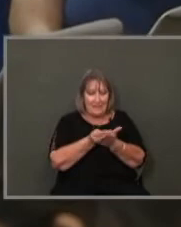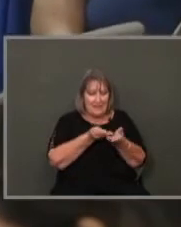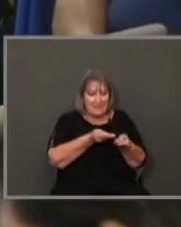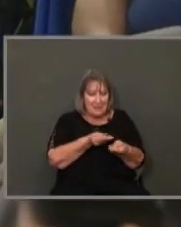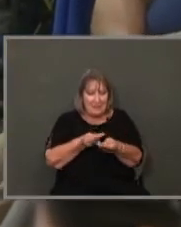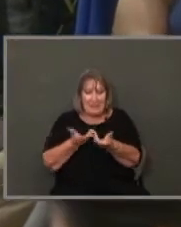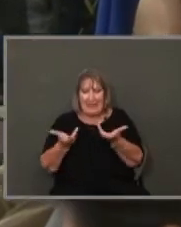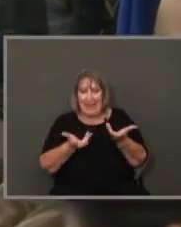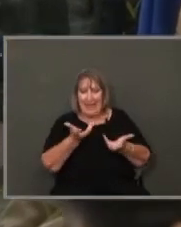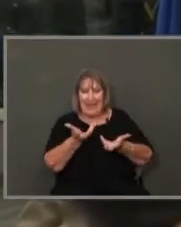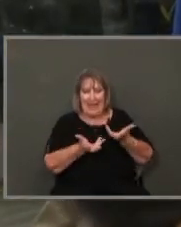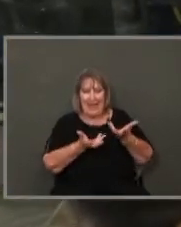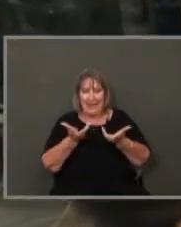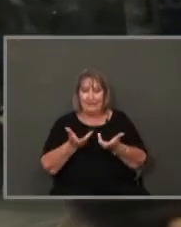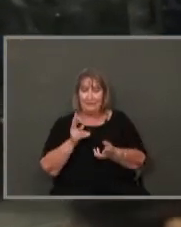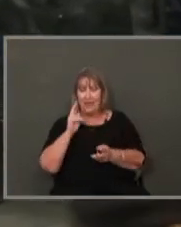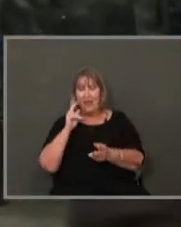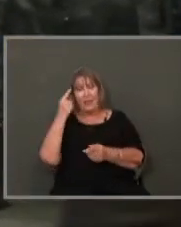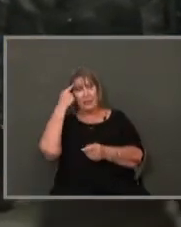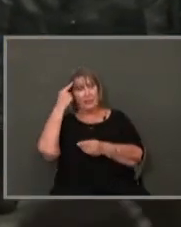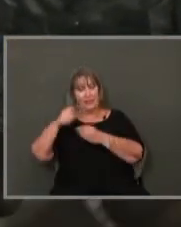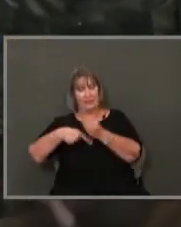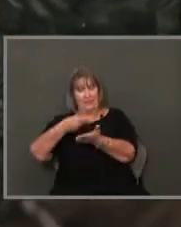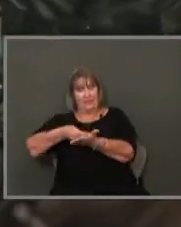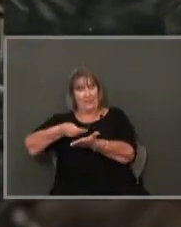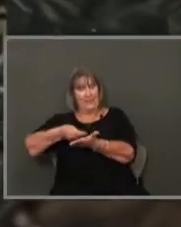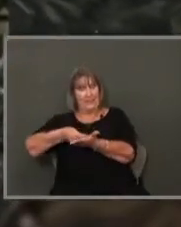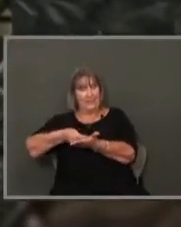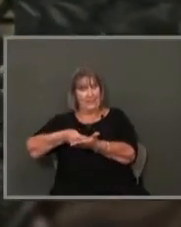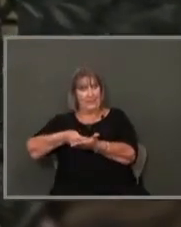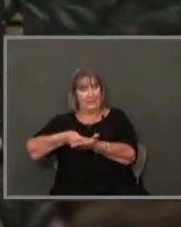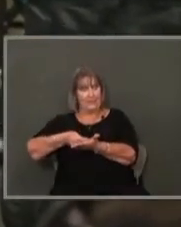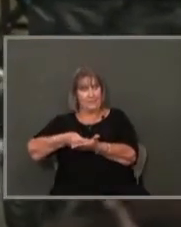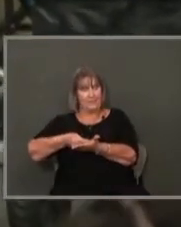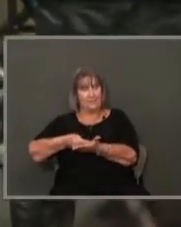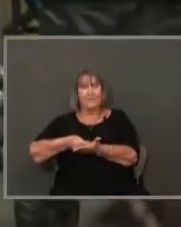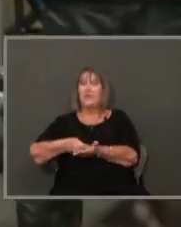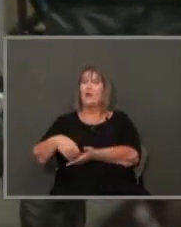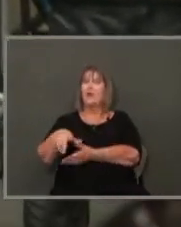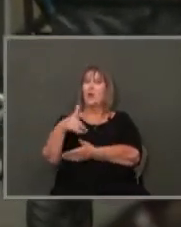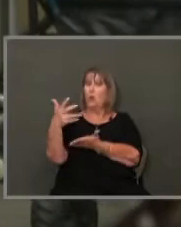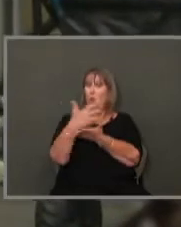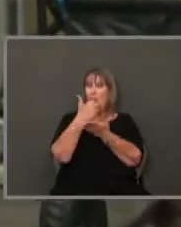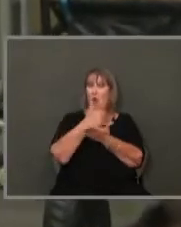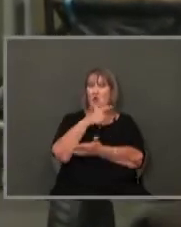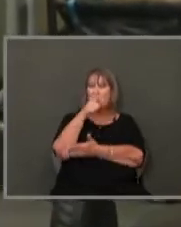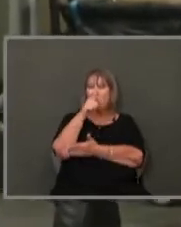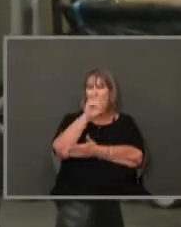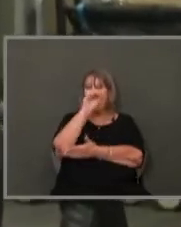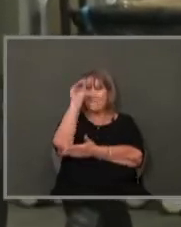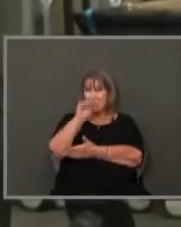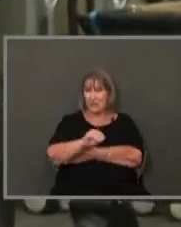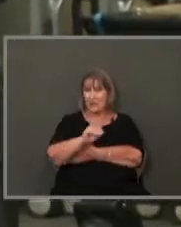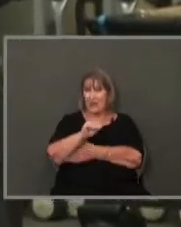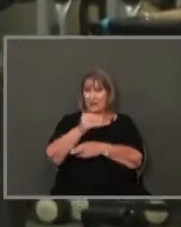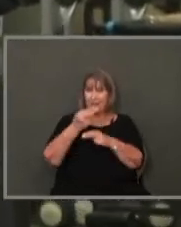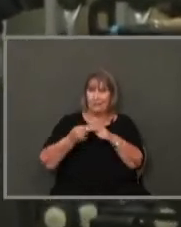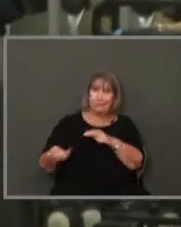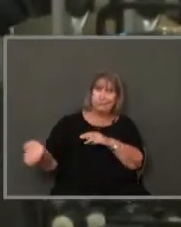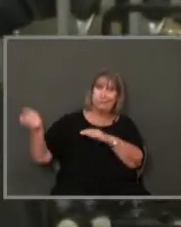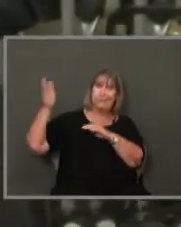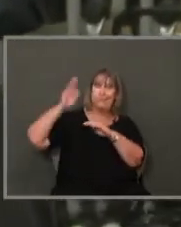we look at it from a financial standpoint at the cities, we were 21% over our revenue, and that